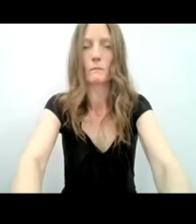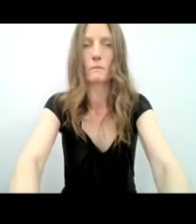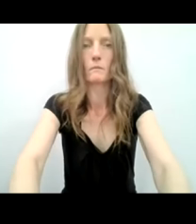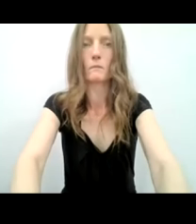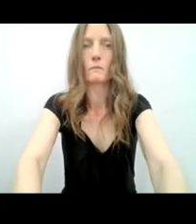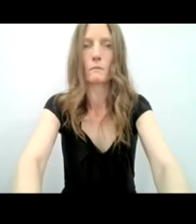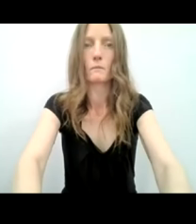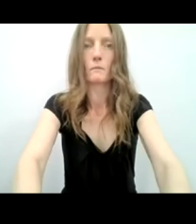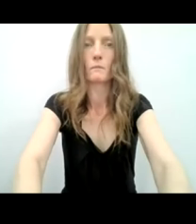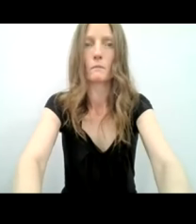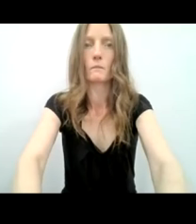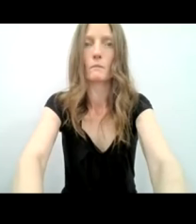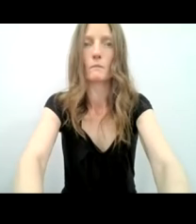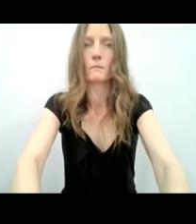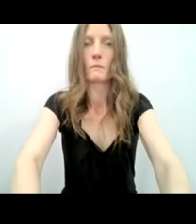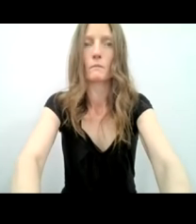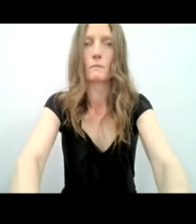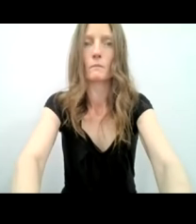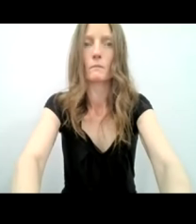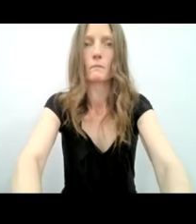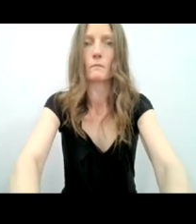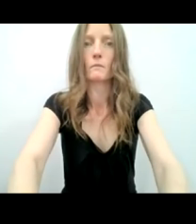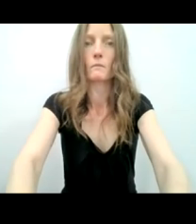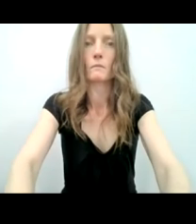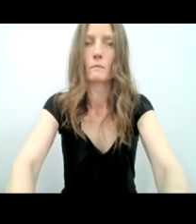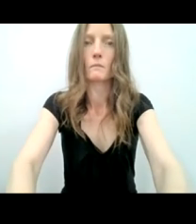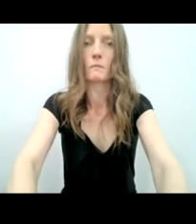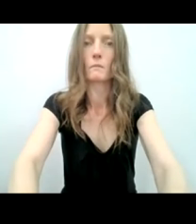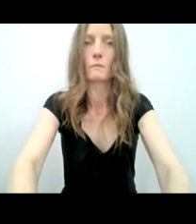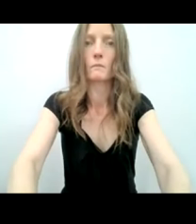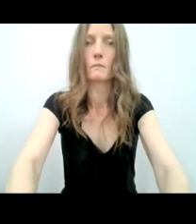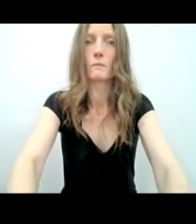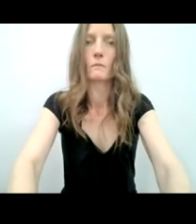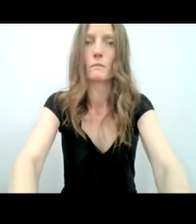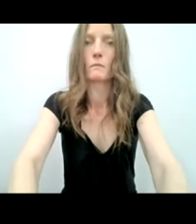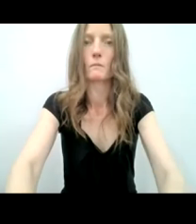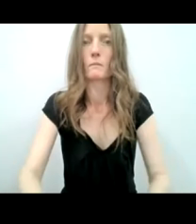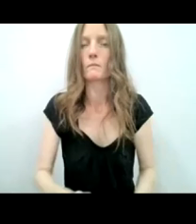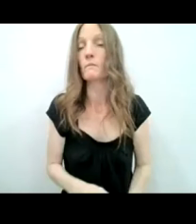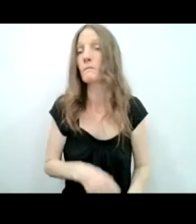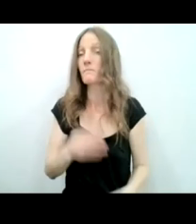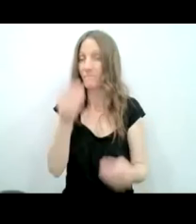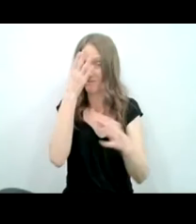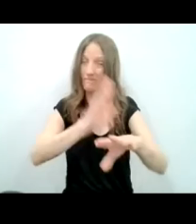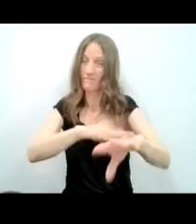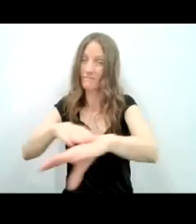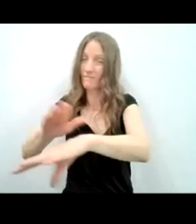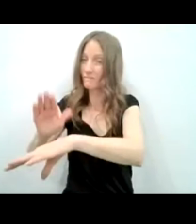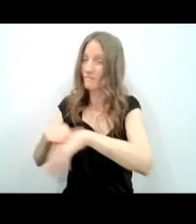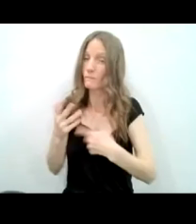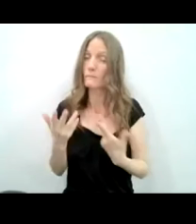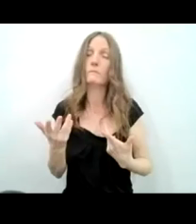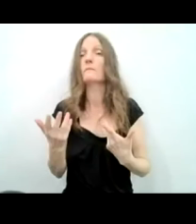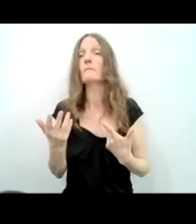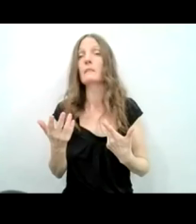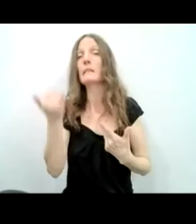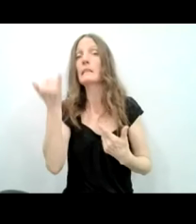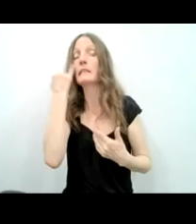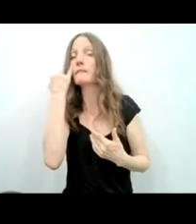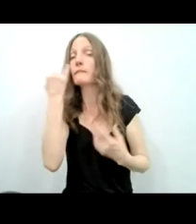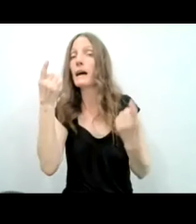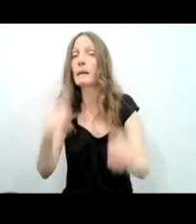Just a point of housekeeping as well. As we go through this, if there's any point that you're looking at my screen and